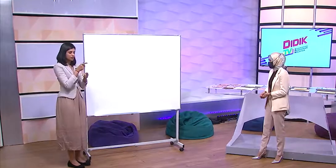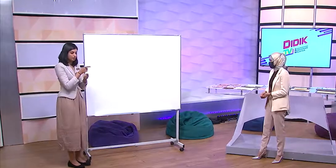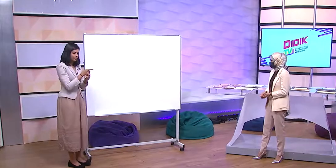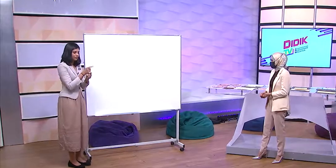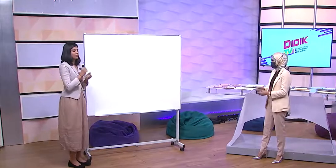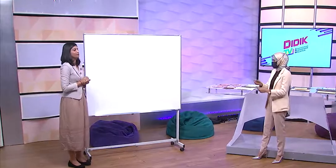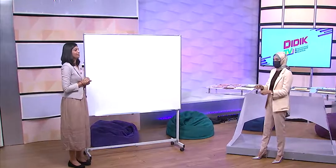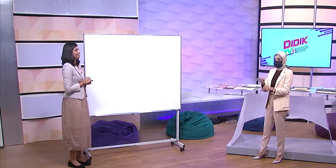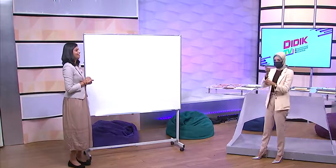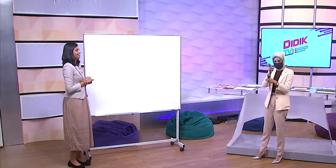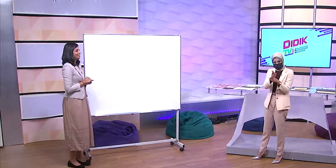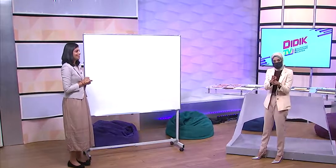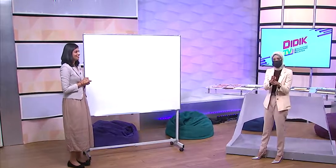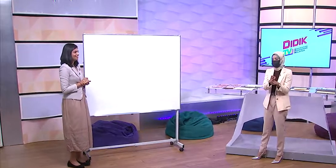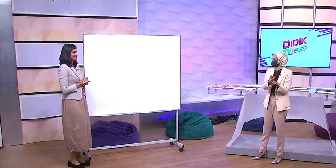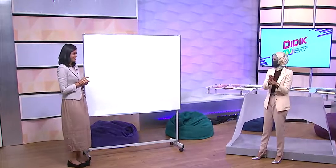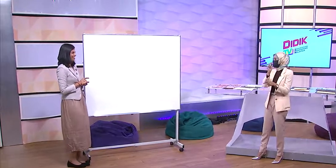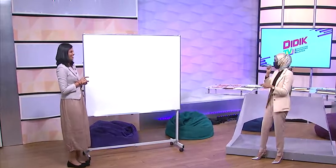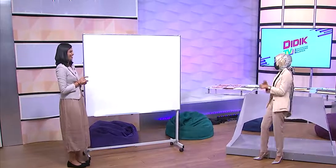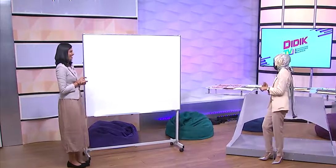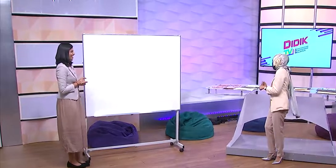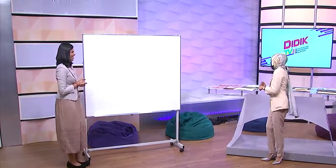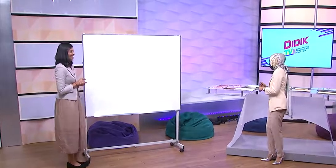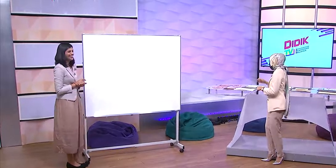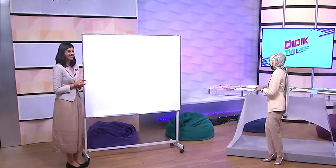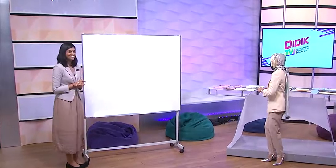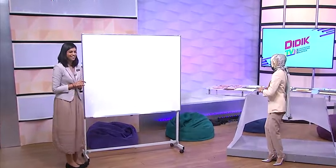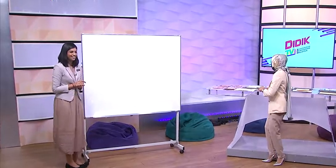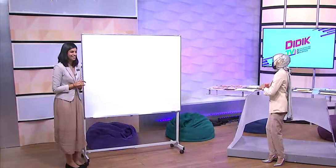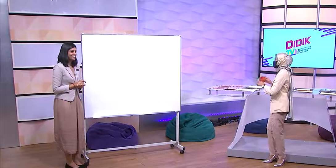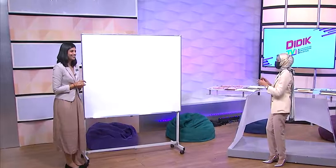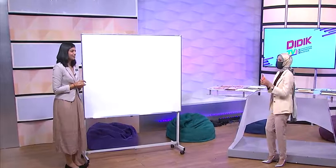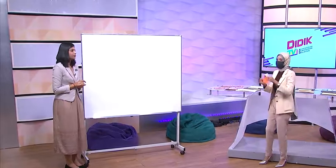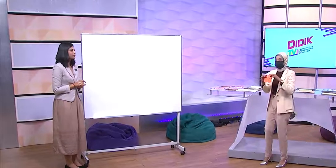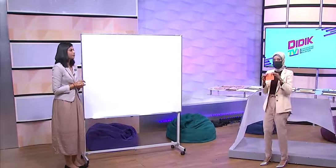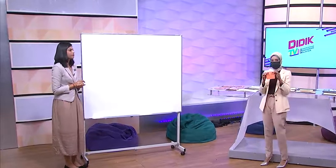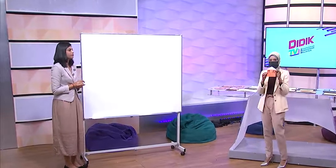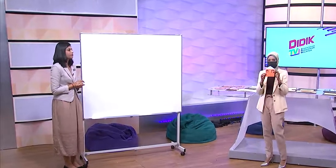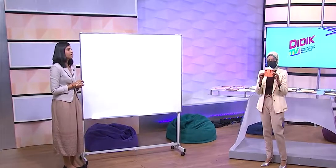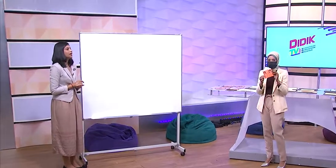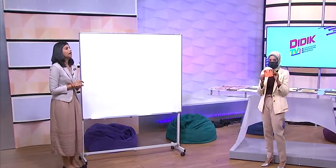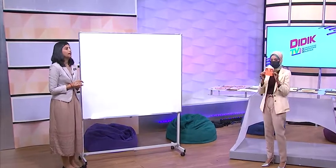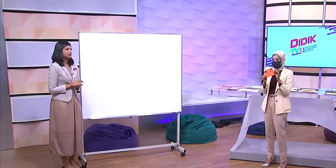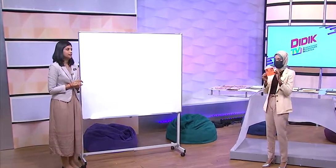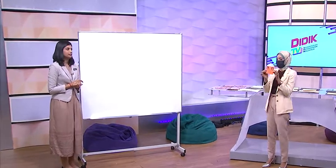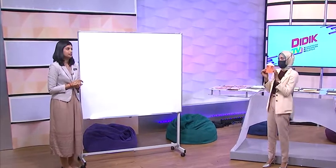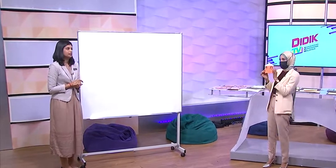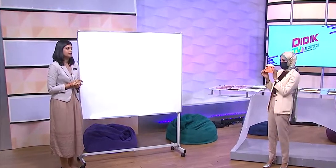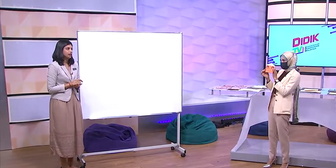That is very true. That's very true. Okay. and teacher, I have completed my house.